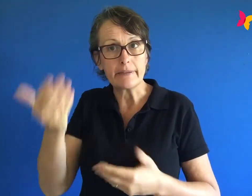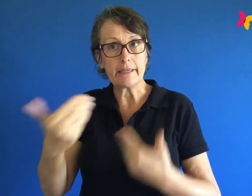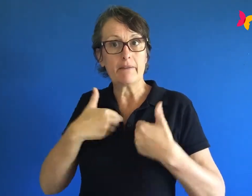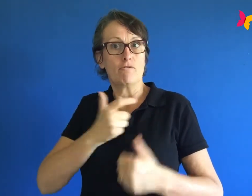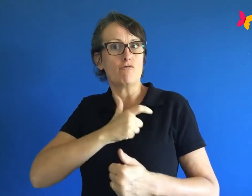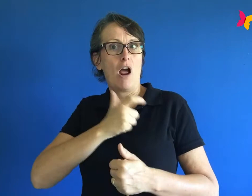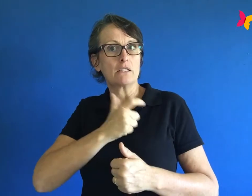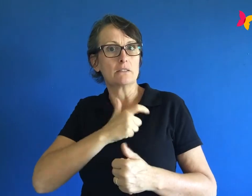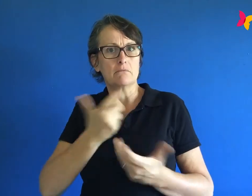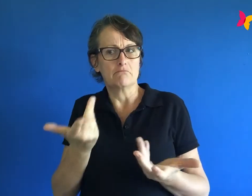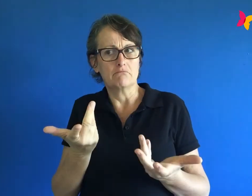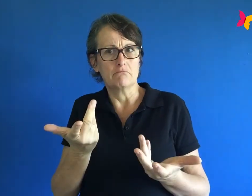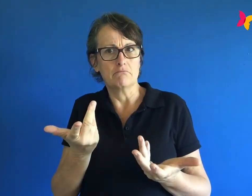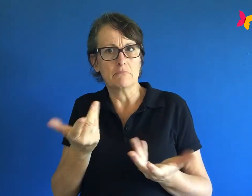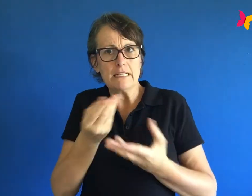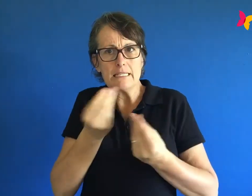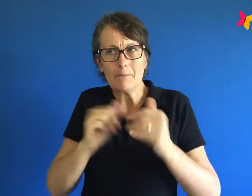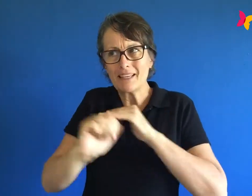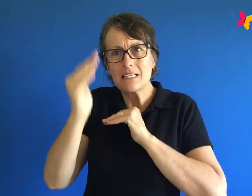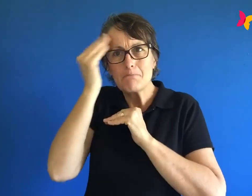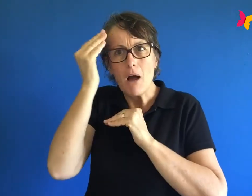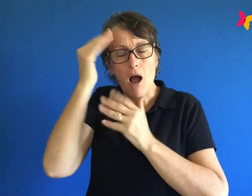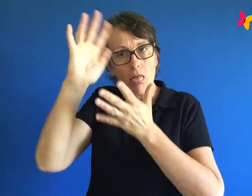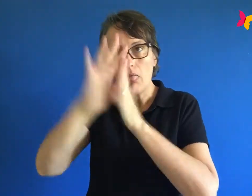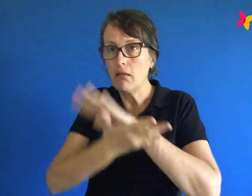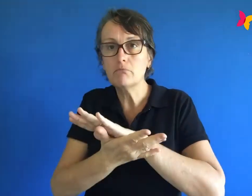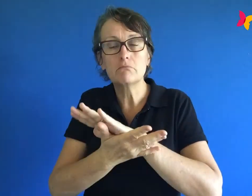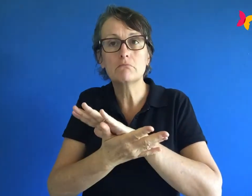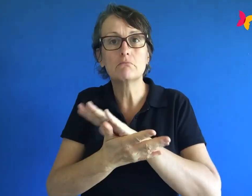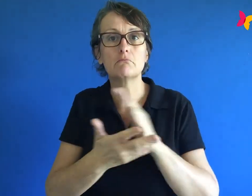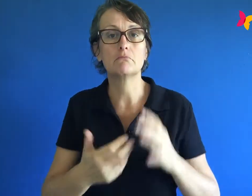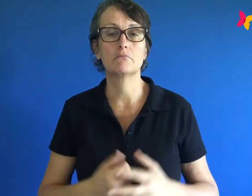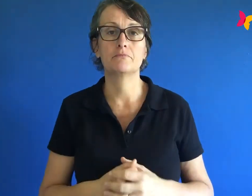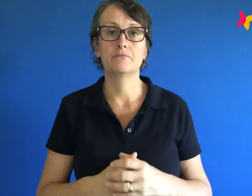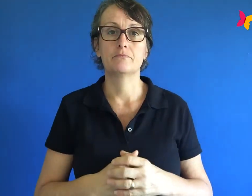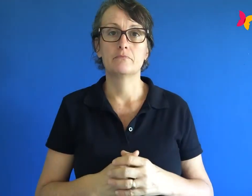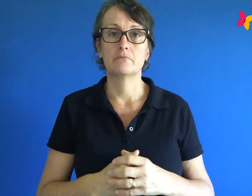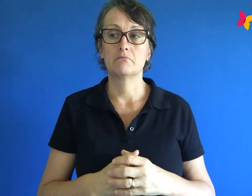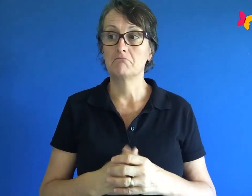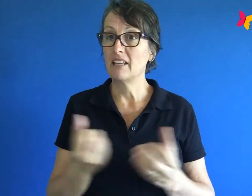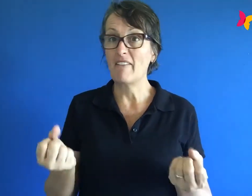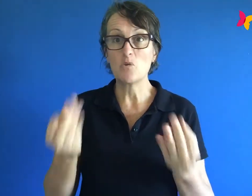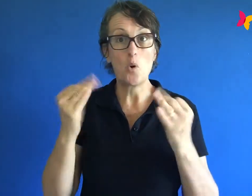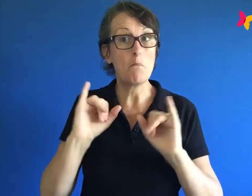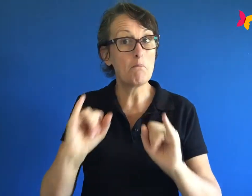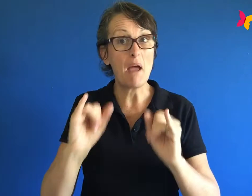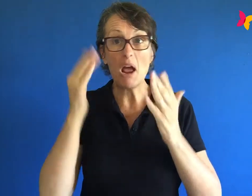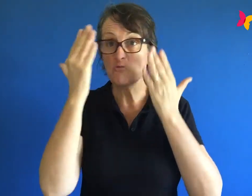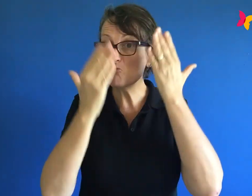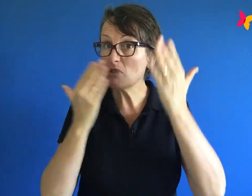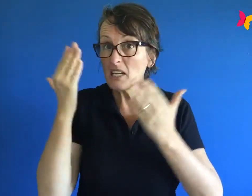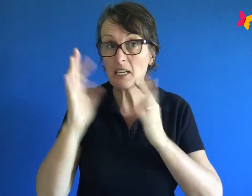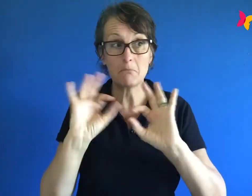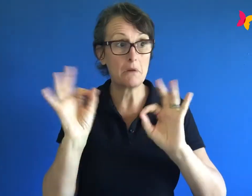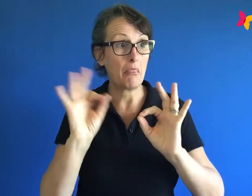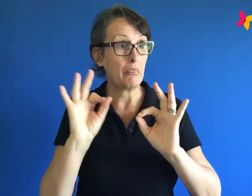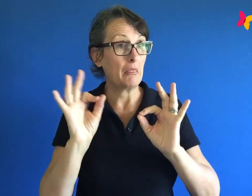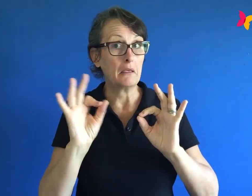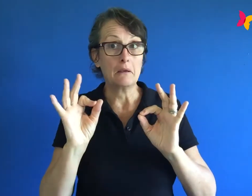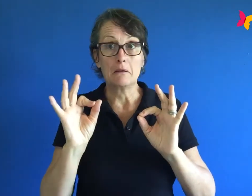him that could have contributed to that. There was no nightmares, there was nothing physical, there was just this